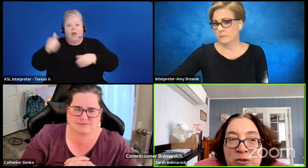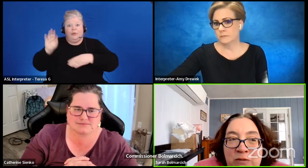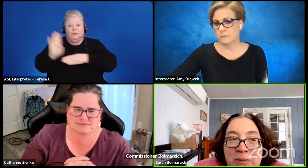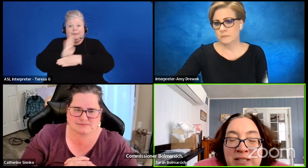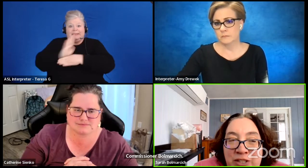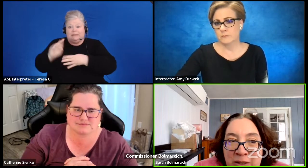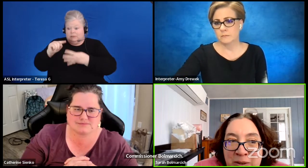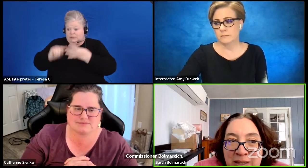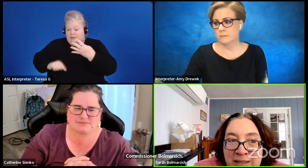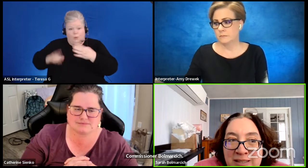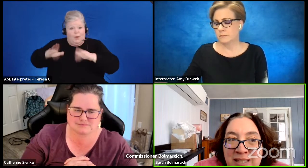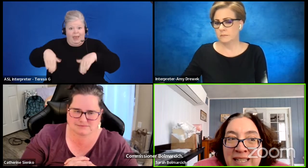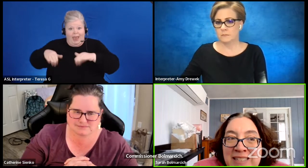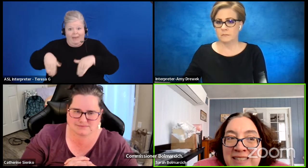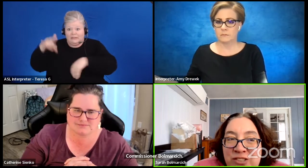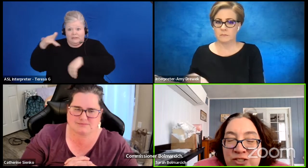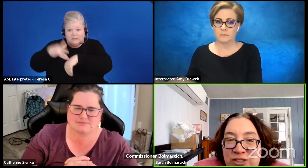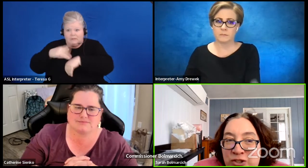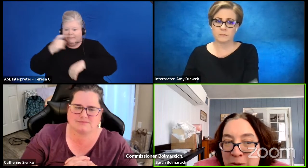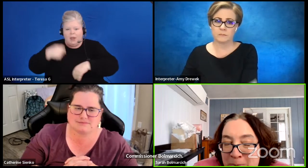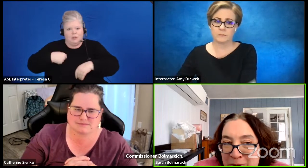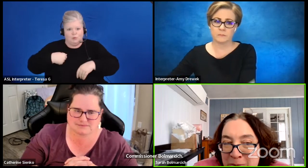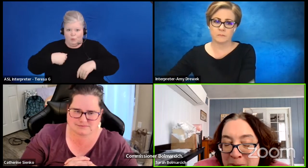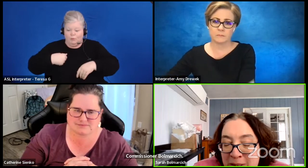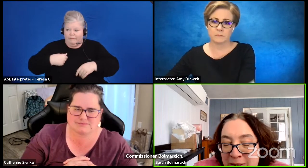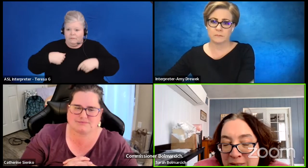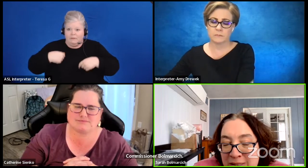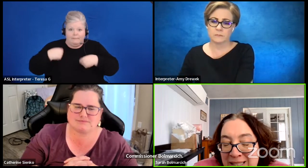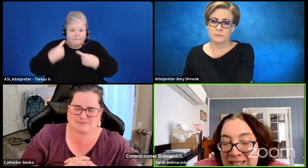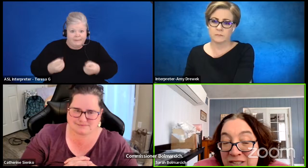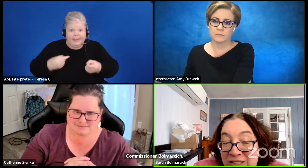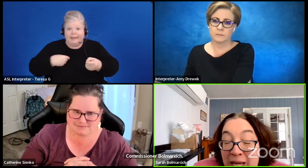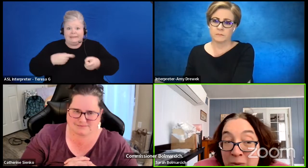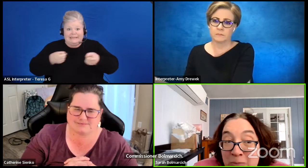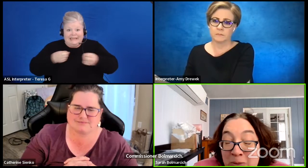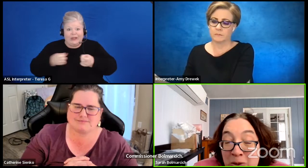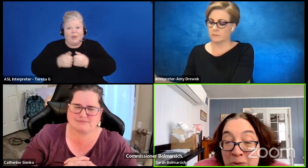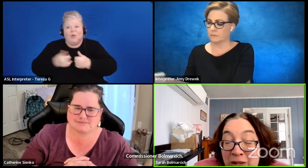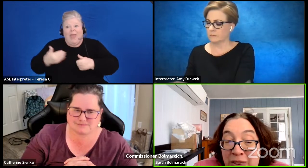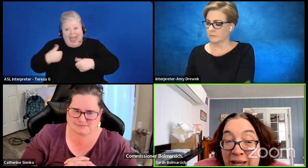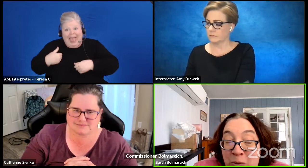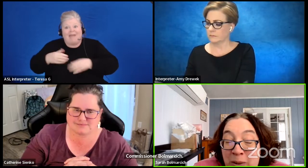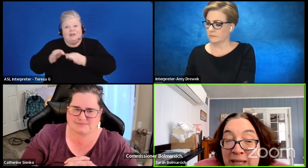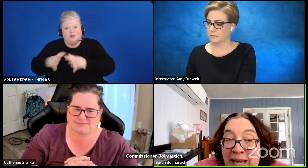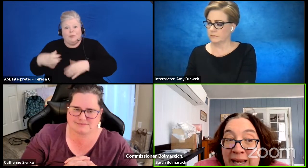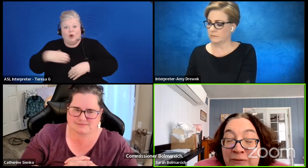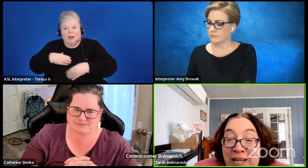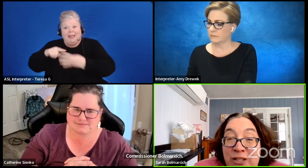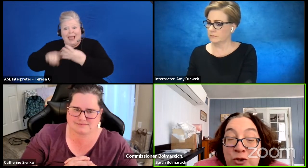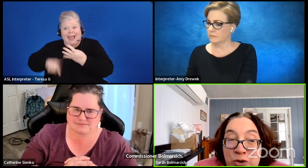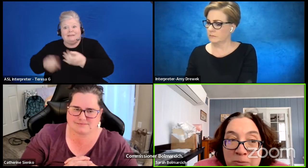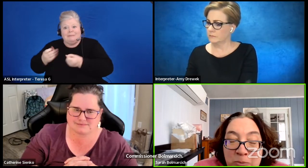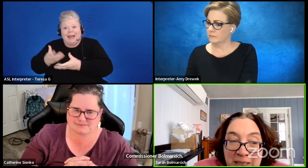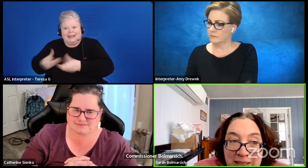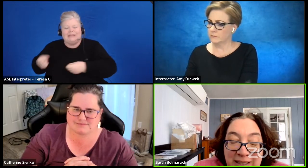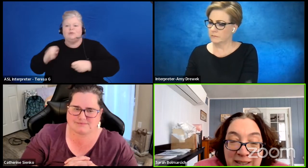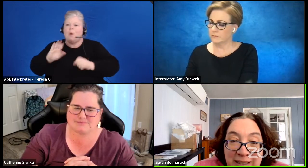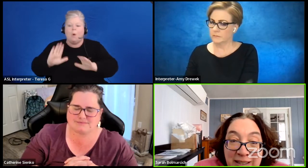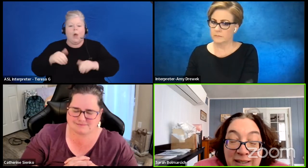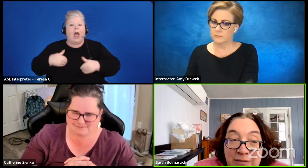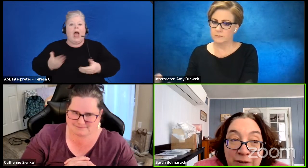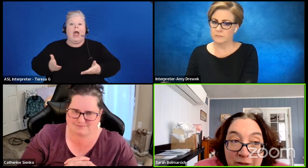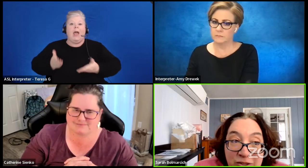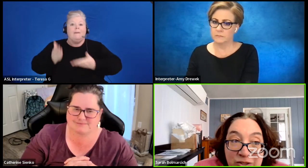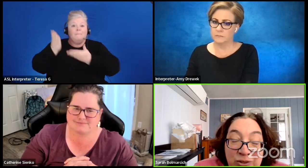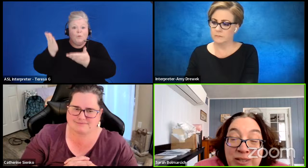to because we've been dealing with this, such as interpreter complaints. So I would move that we have a normal